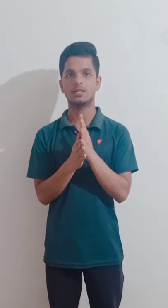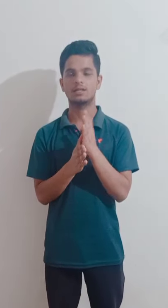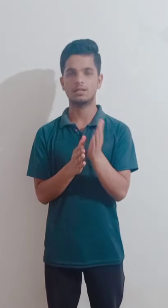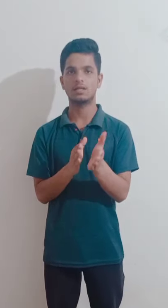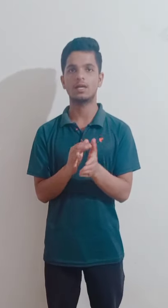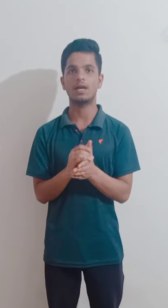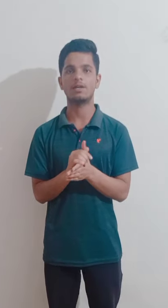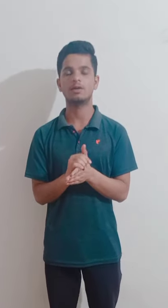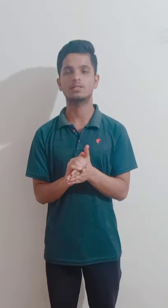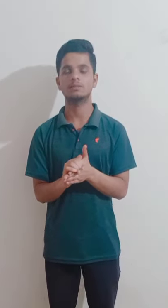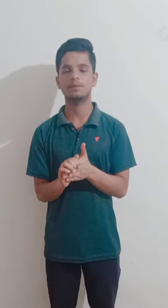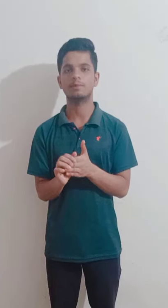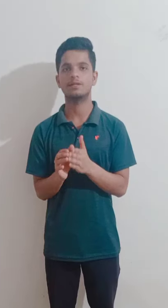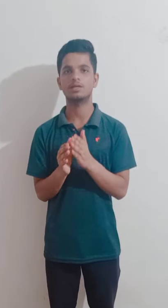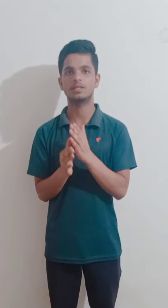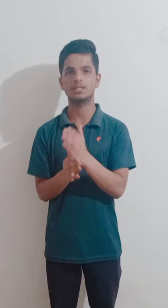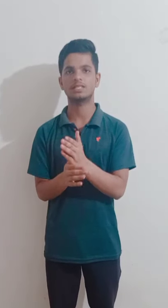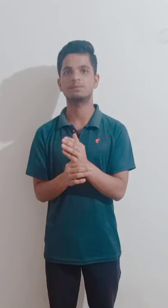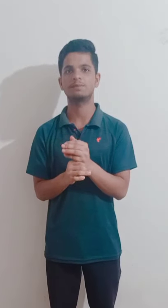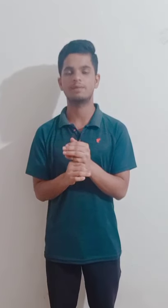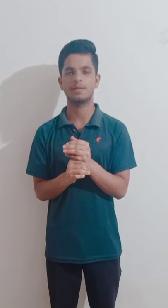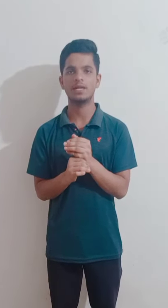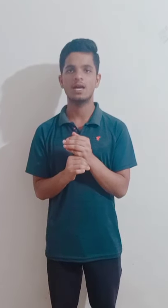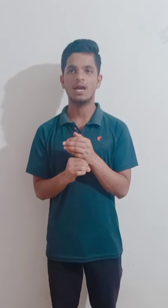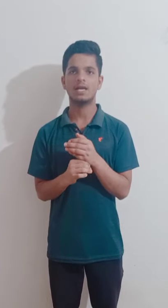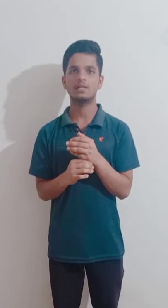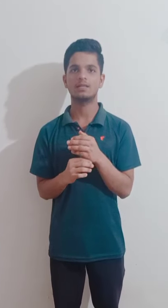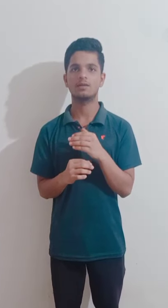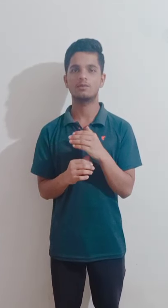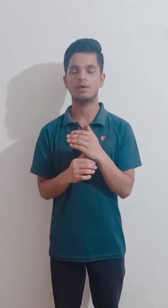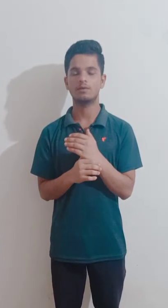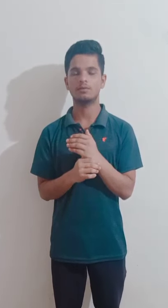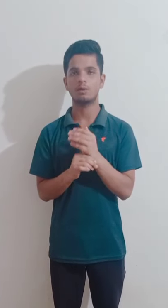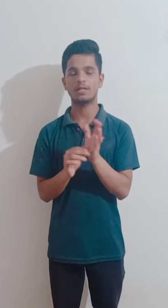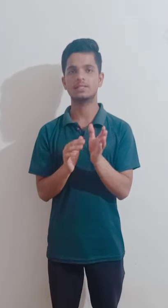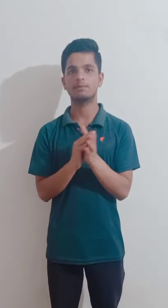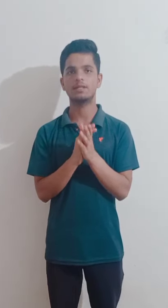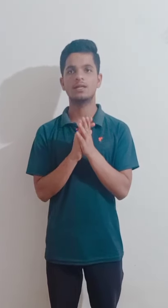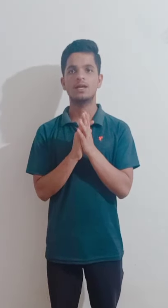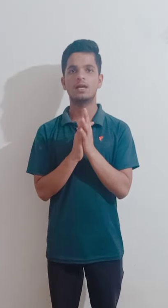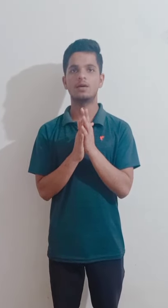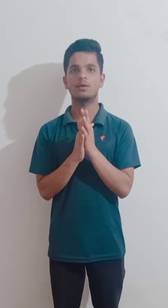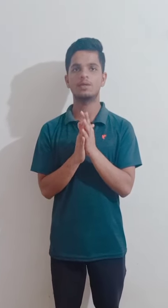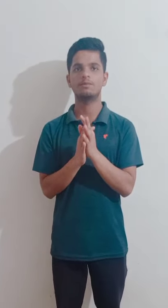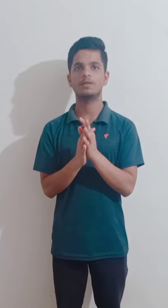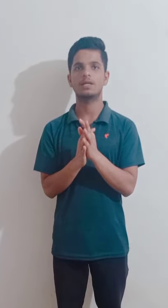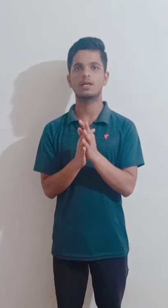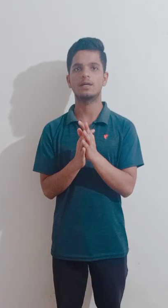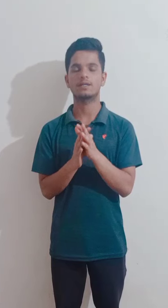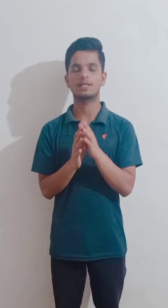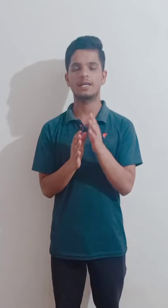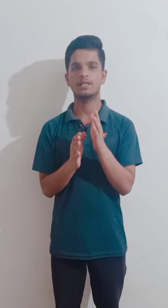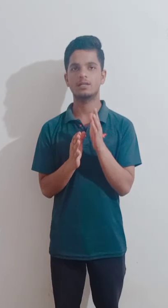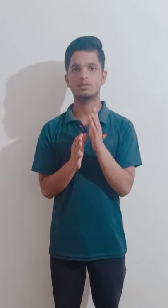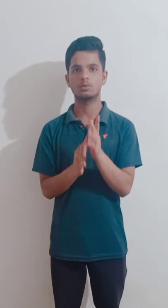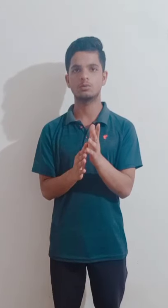it allocates some memory to in the SCP memory, and for example, if we create two